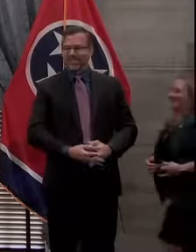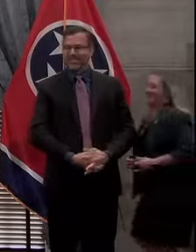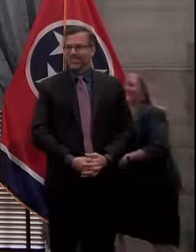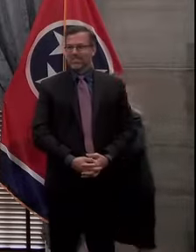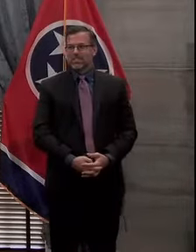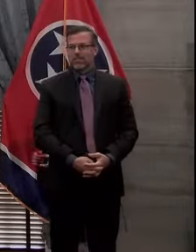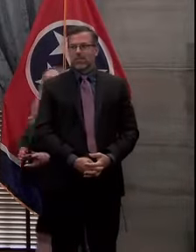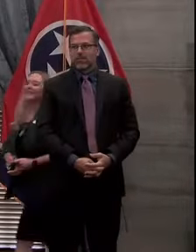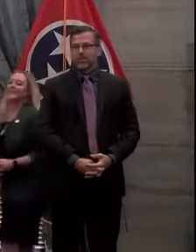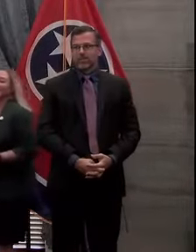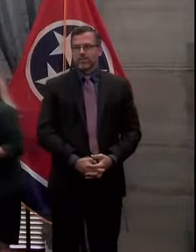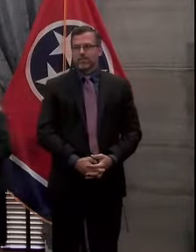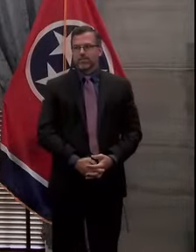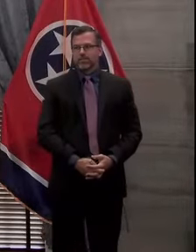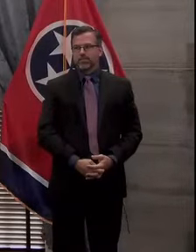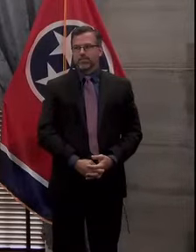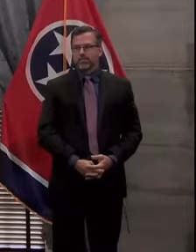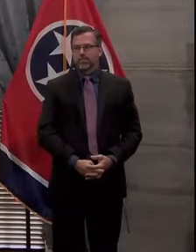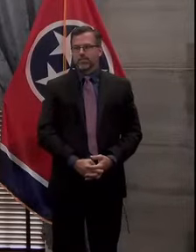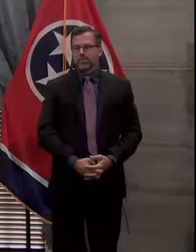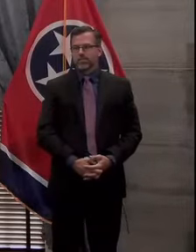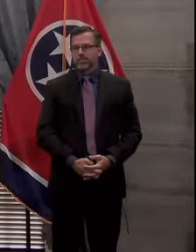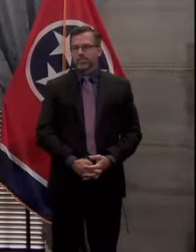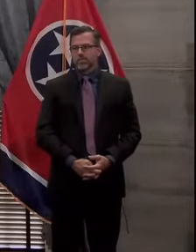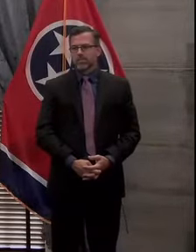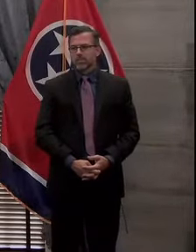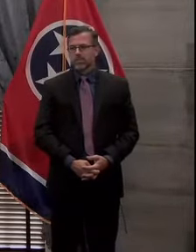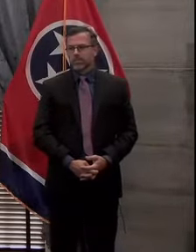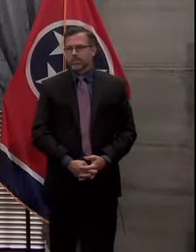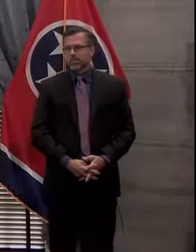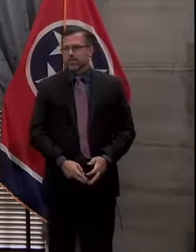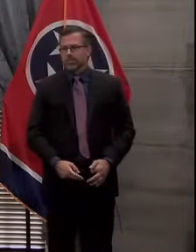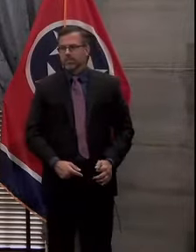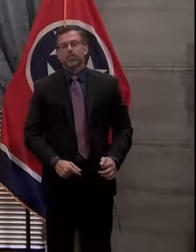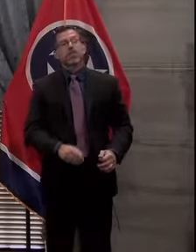Is there an update at all on how you will collect data for COVID-19 in